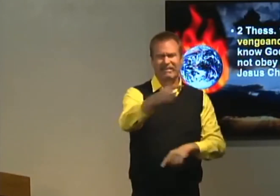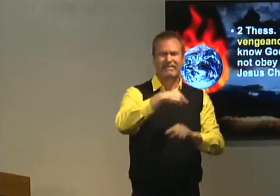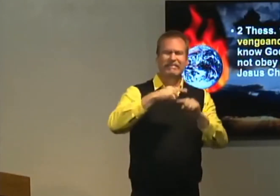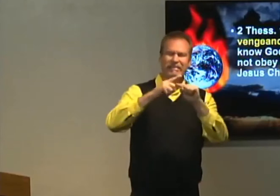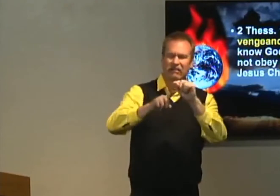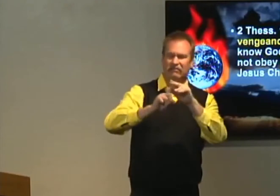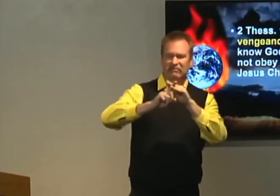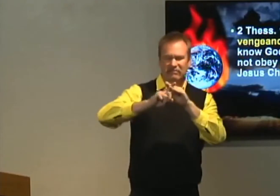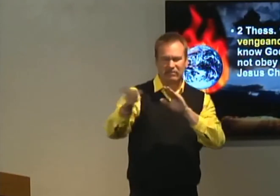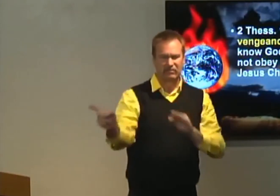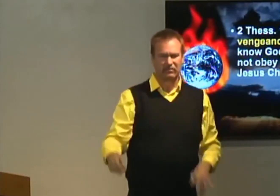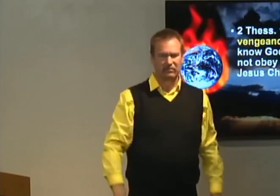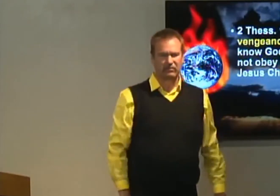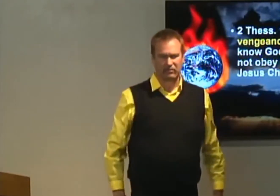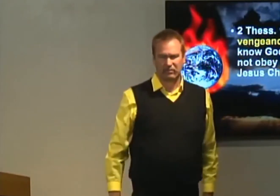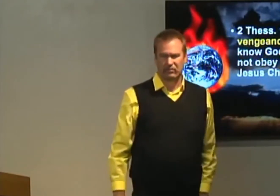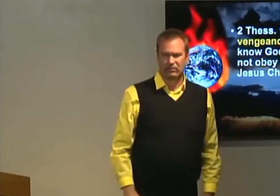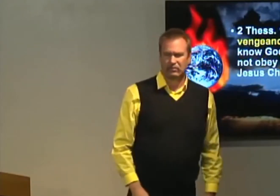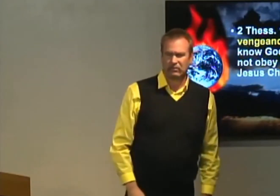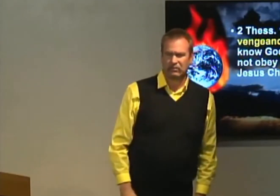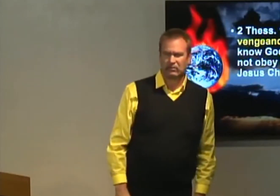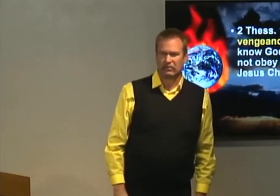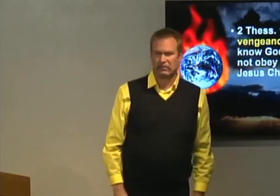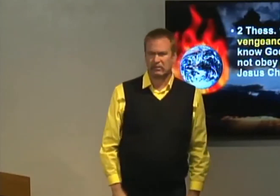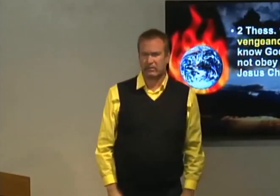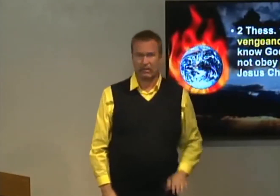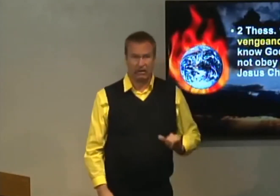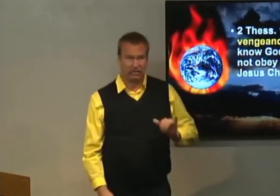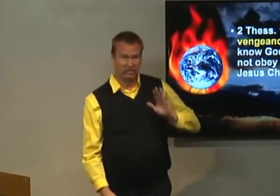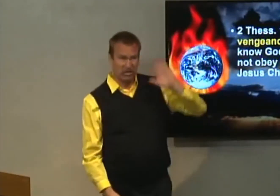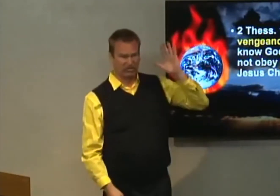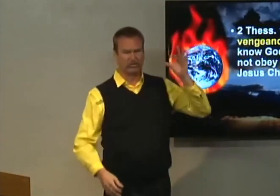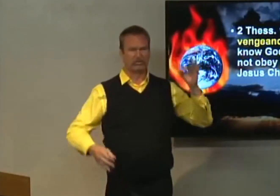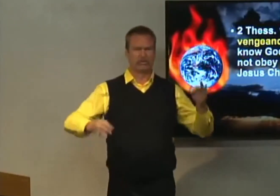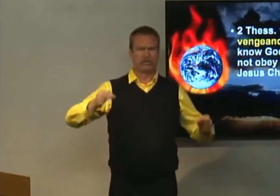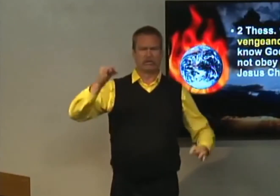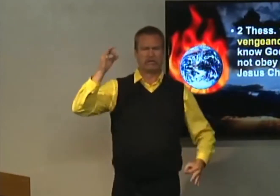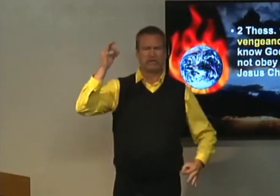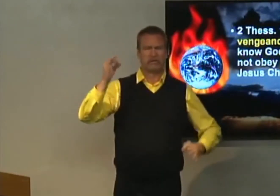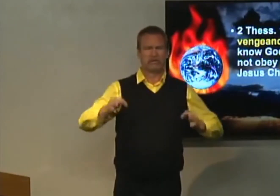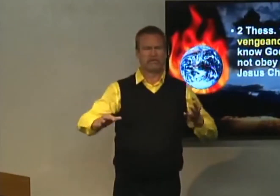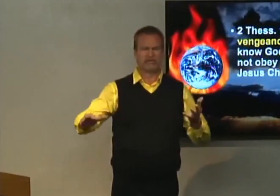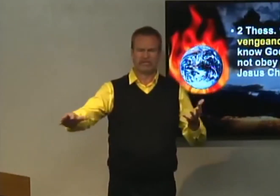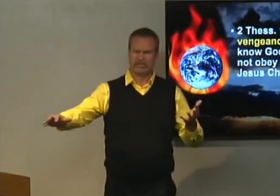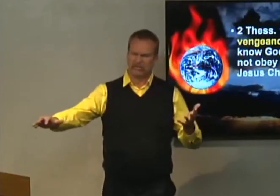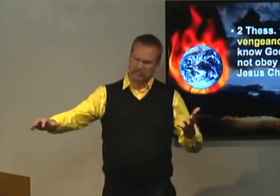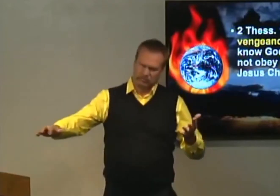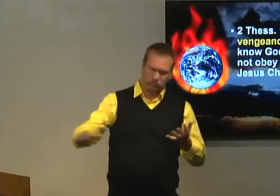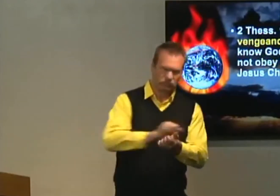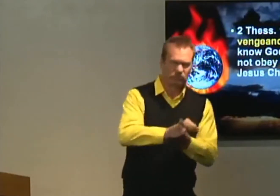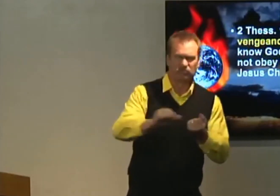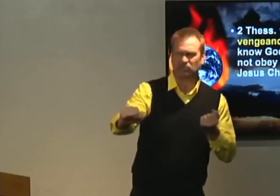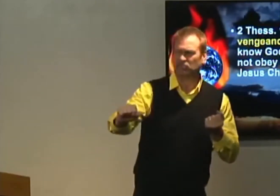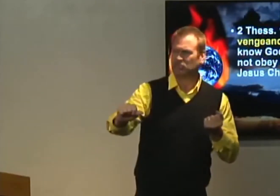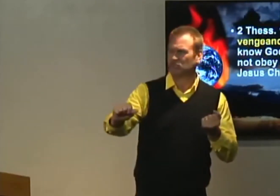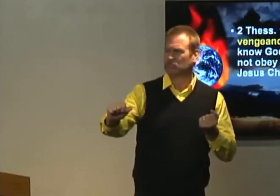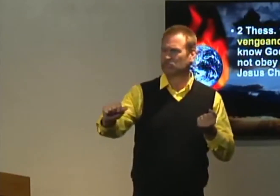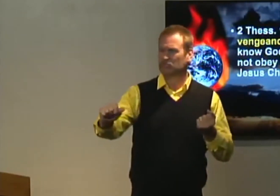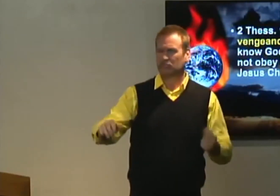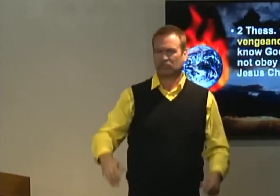fire. There will be no escape from this. There will be no getting away. Because it will be his judgment. It